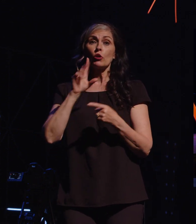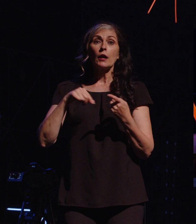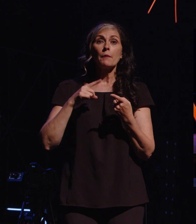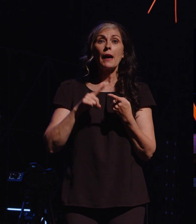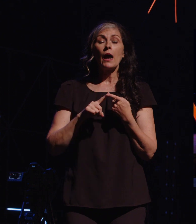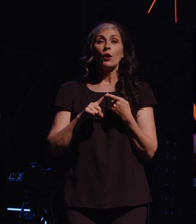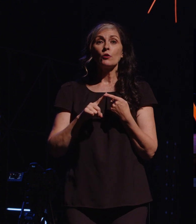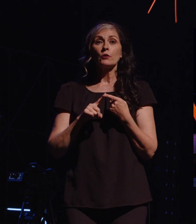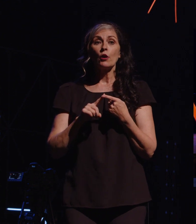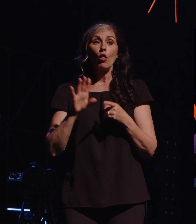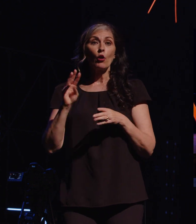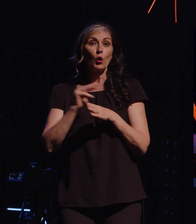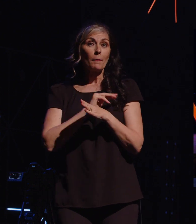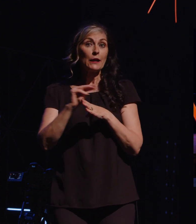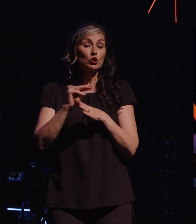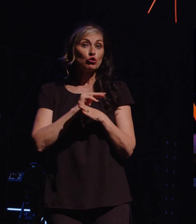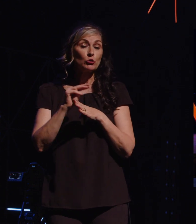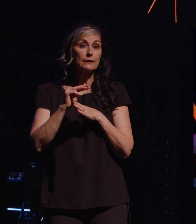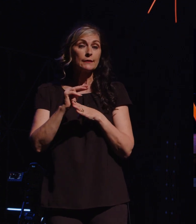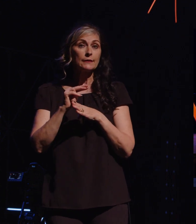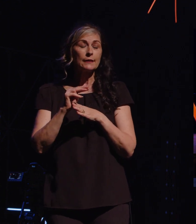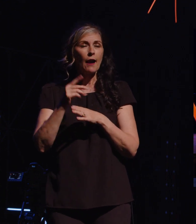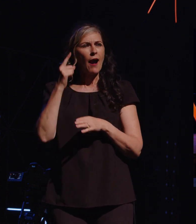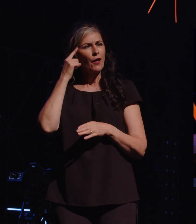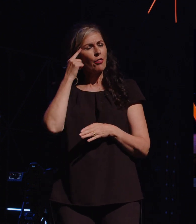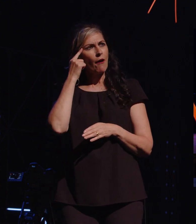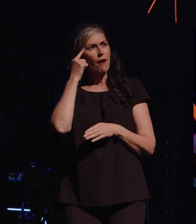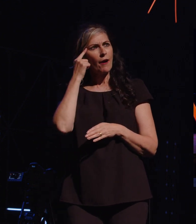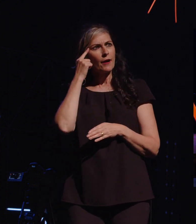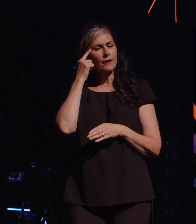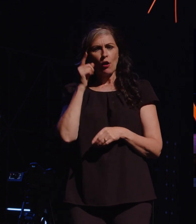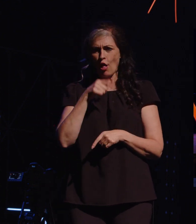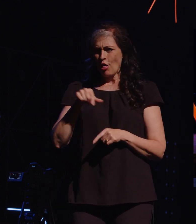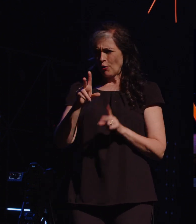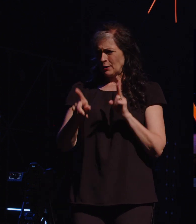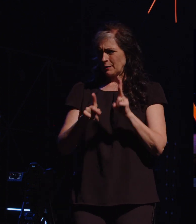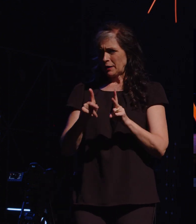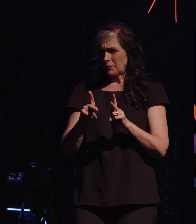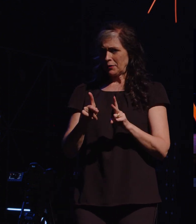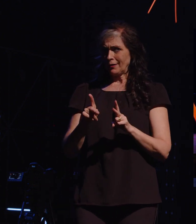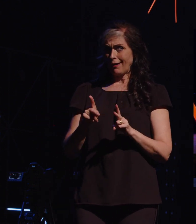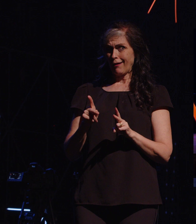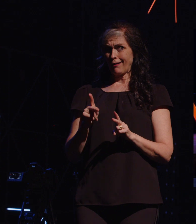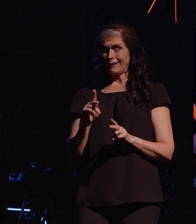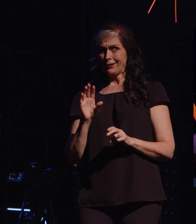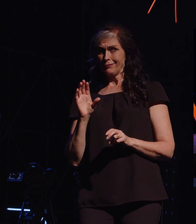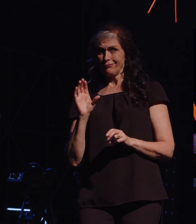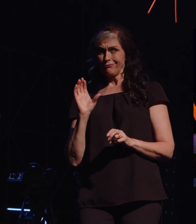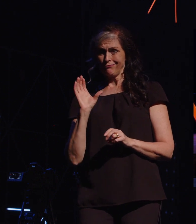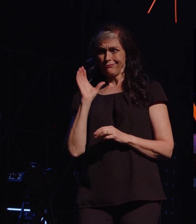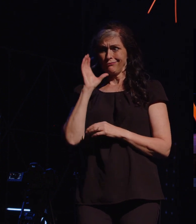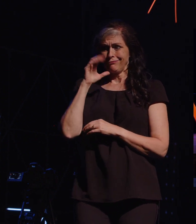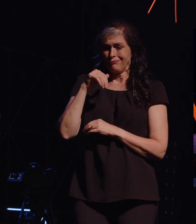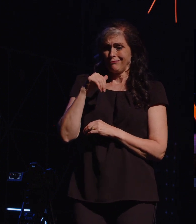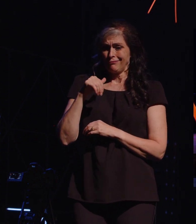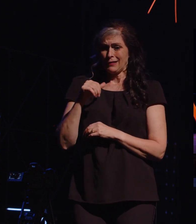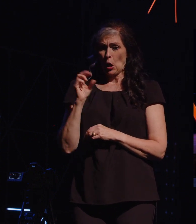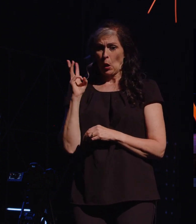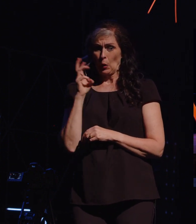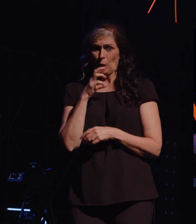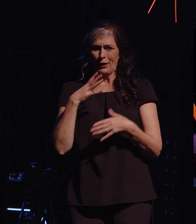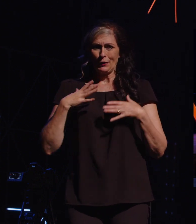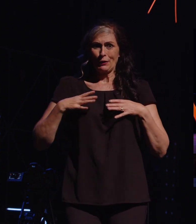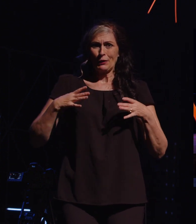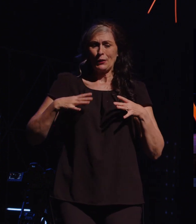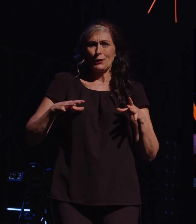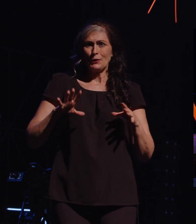about their ministries. And I thought, these people are a little odd. They wear weird clothes, and they